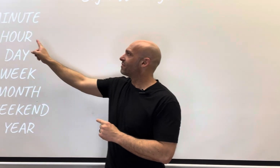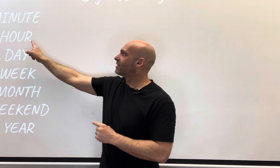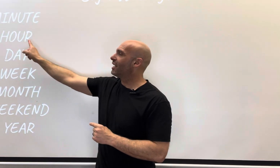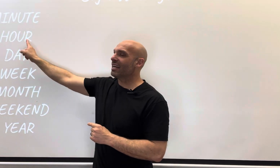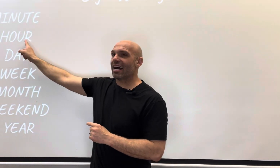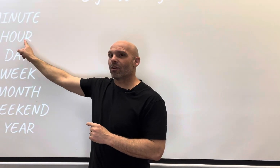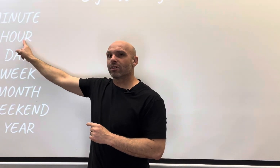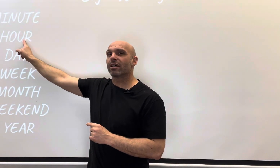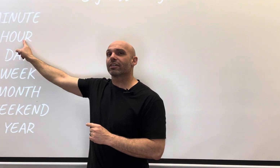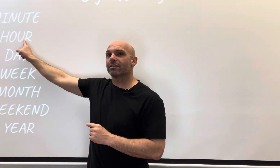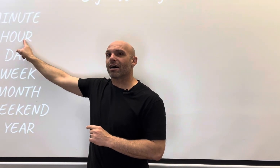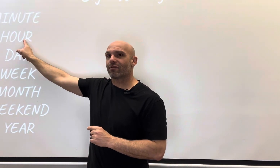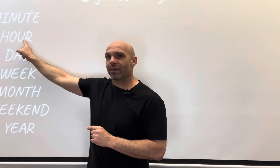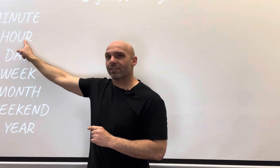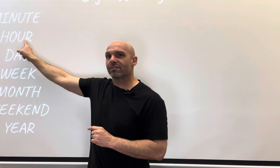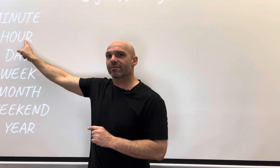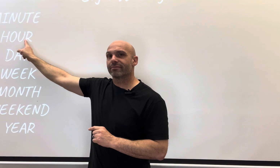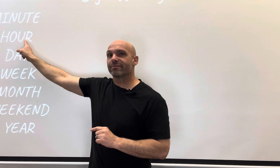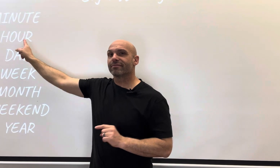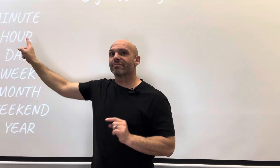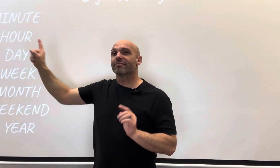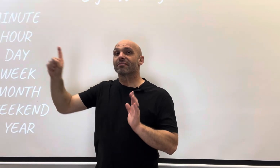Okay, hours on the clock face.